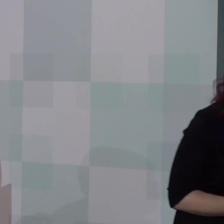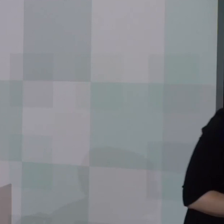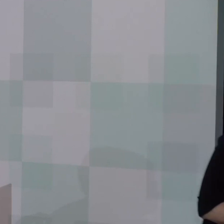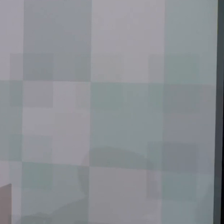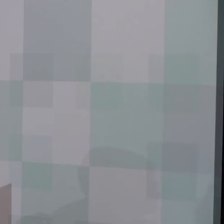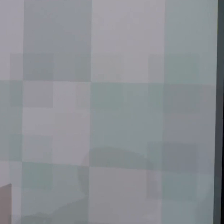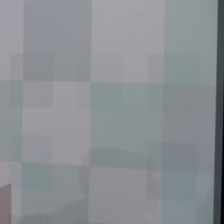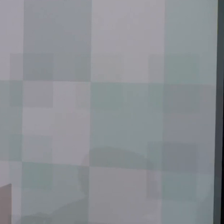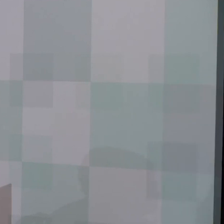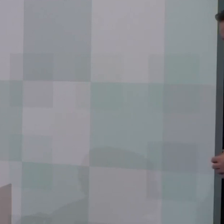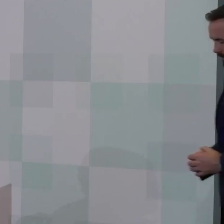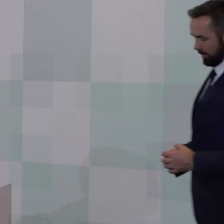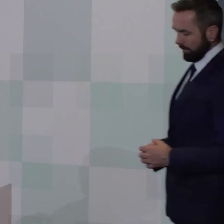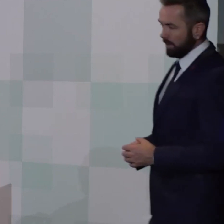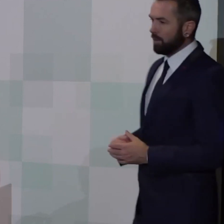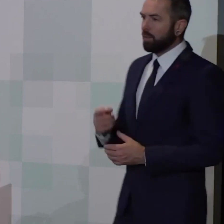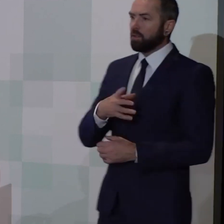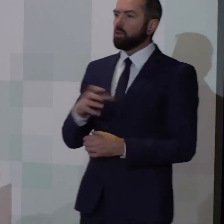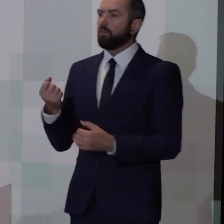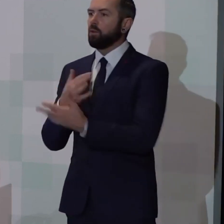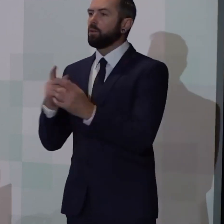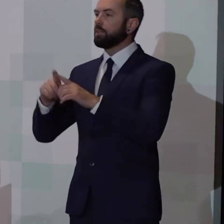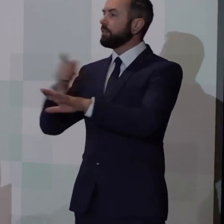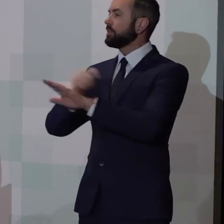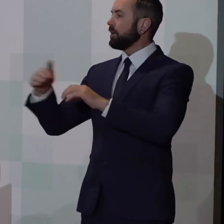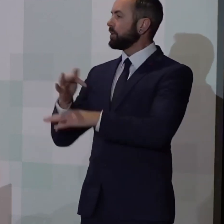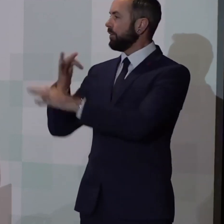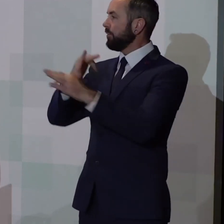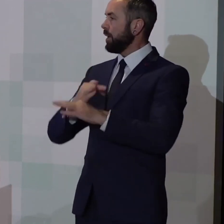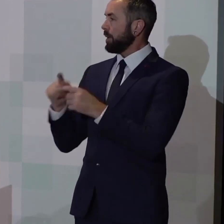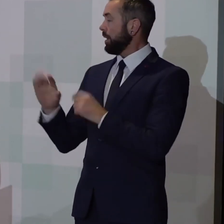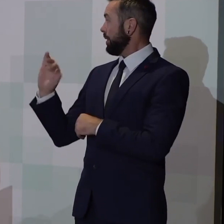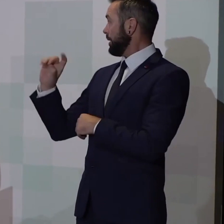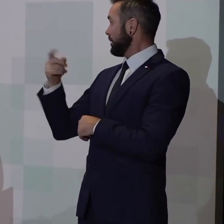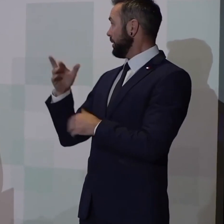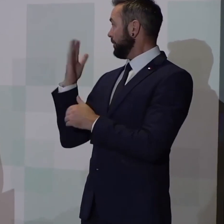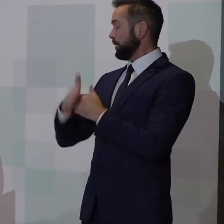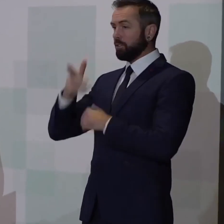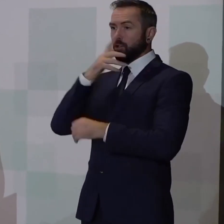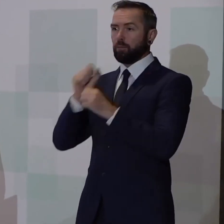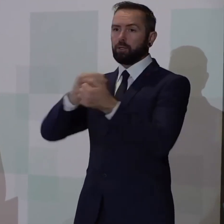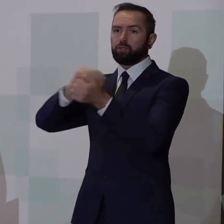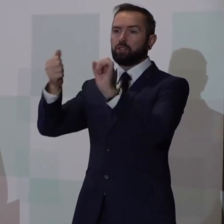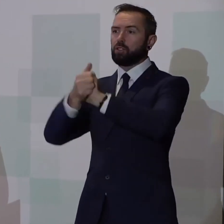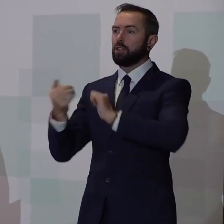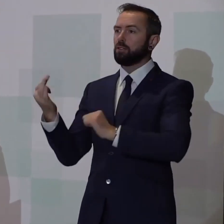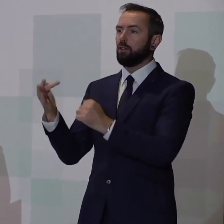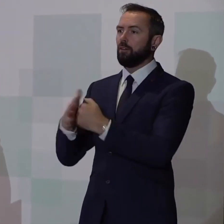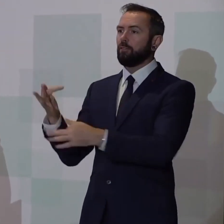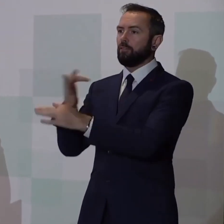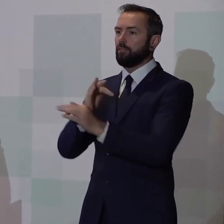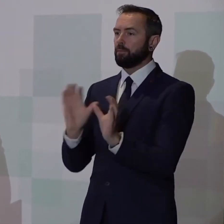different types of families, and Linda has already raised the questions around the changing nature of family units in Irish